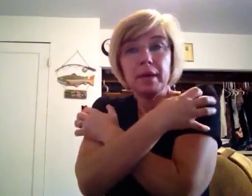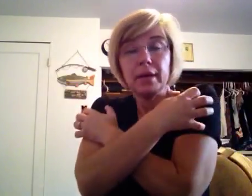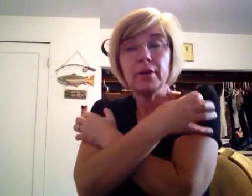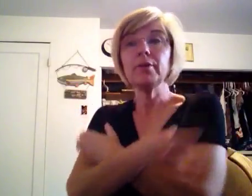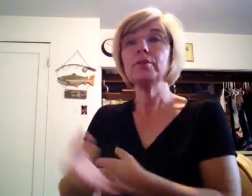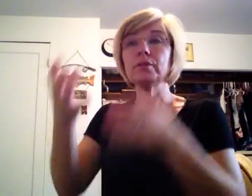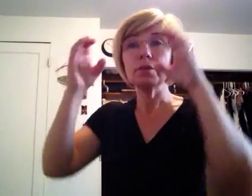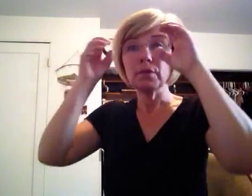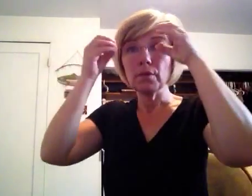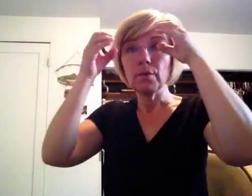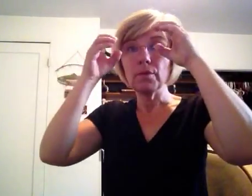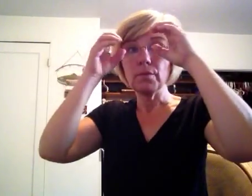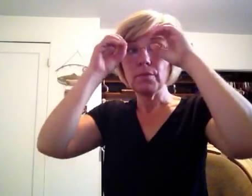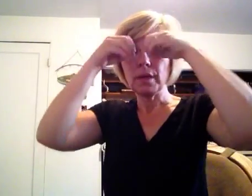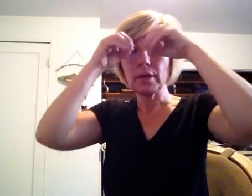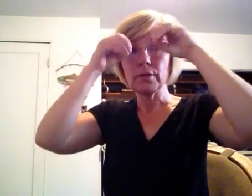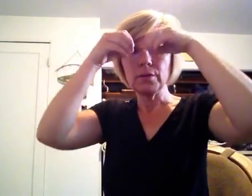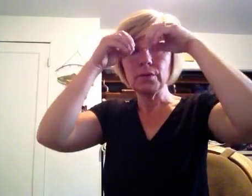and monkeys, seagulls, and other birds.